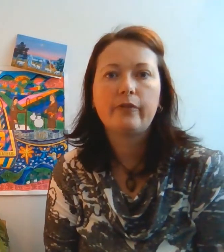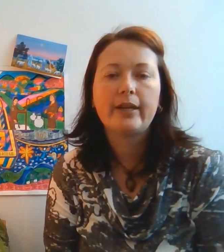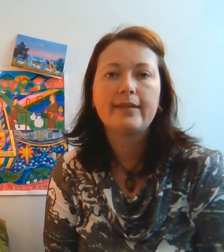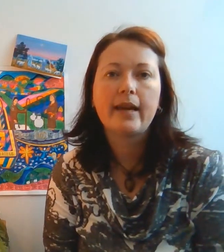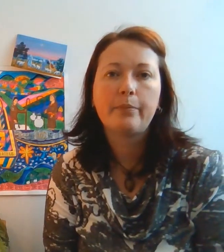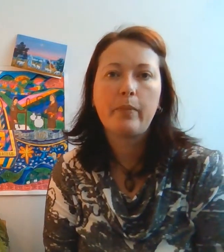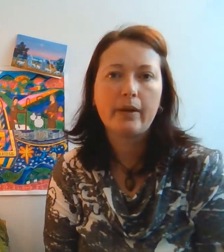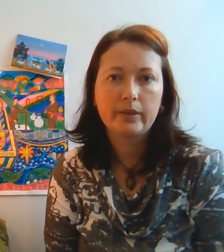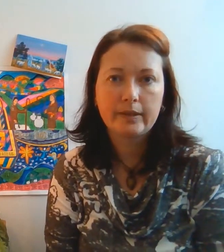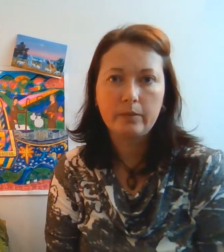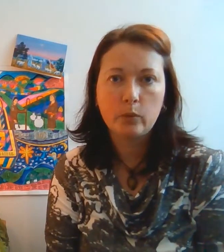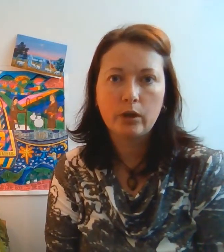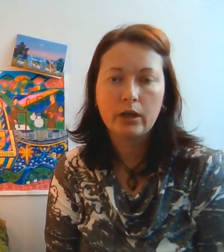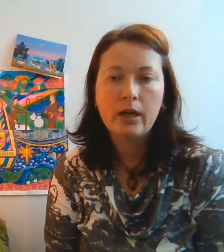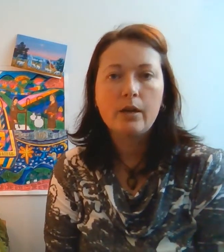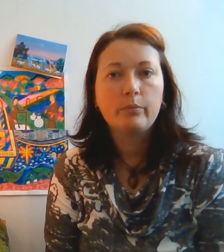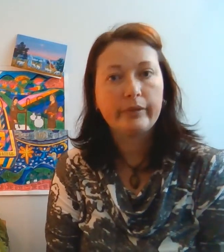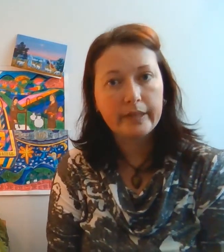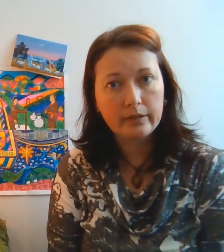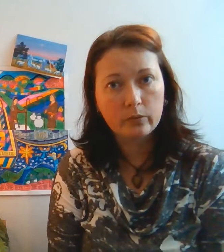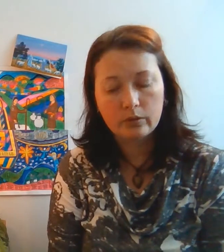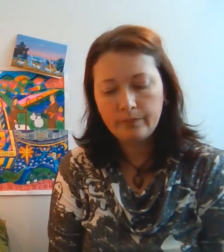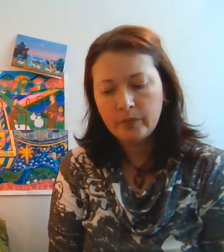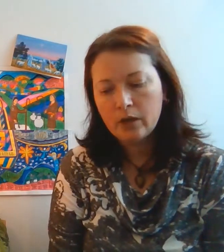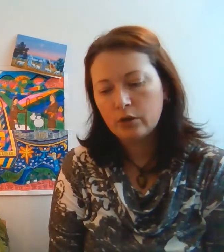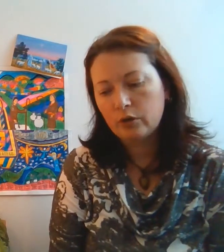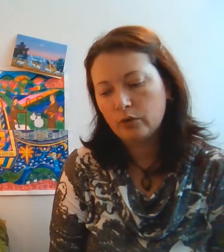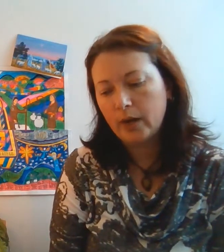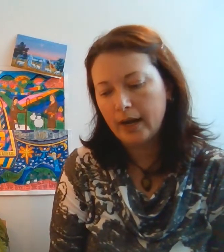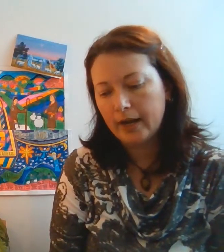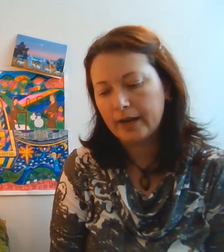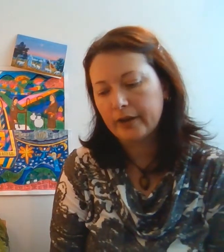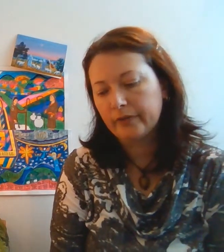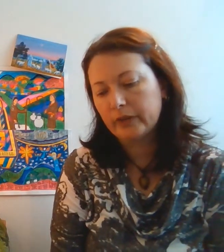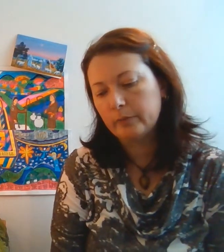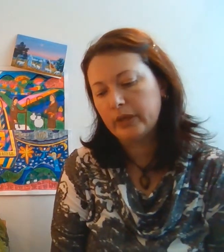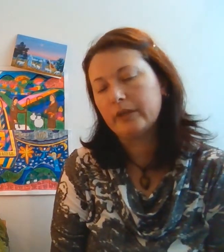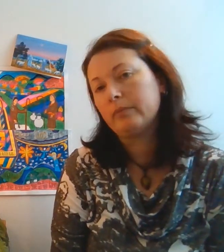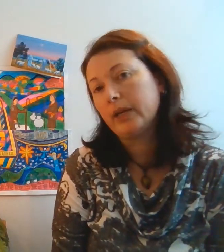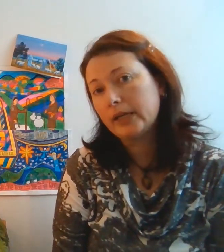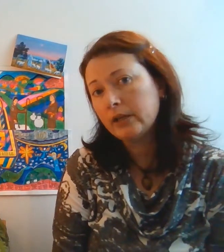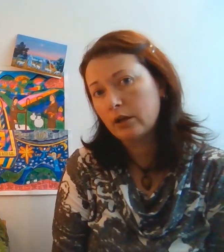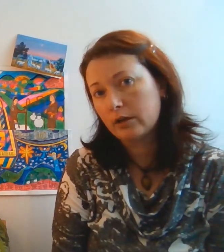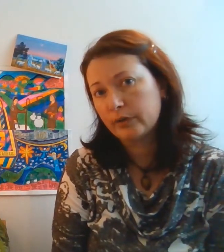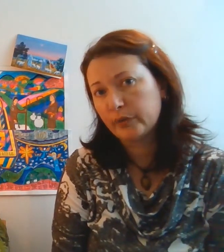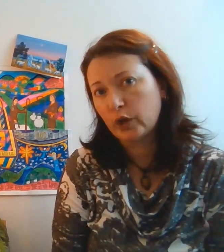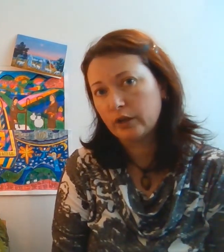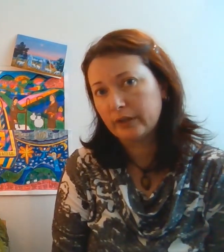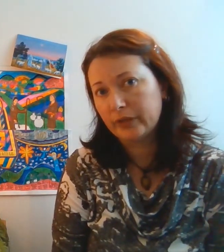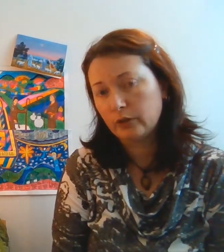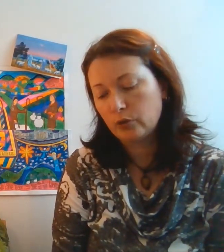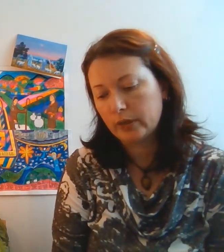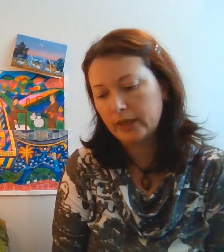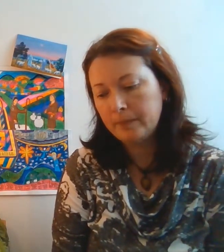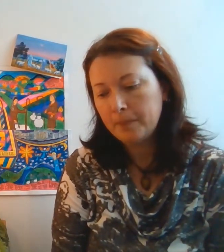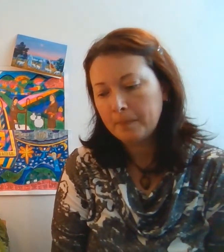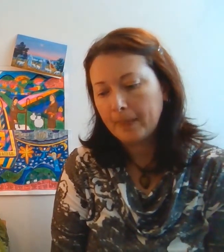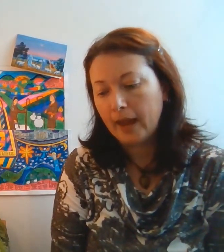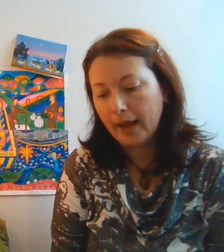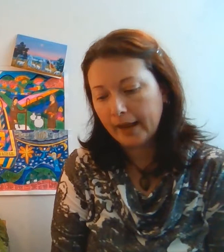friends at Mount Seymour Preschool, who have been making cards for our Giving Tree and